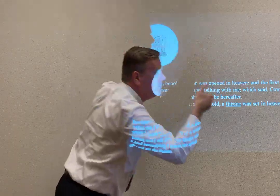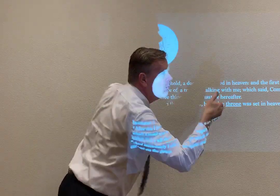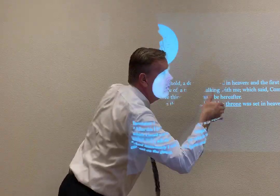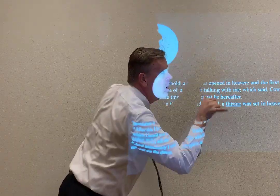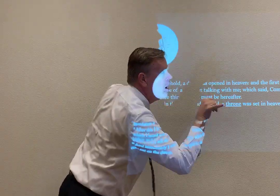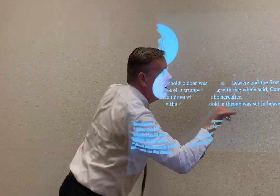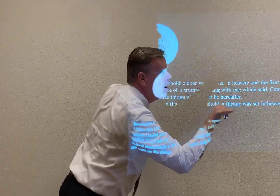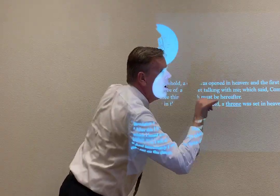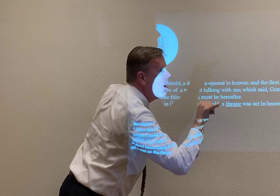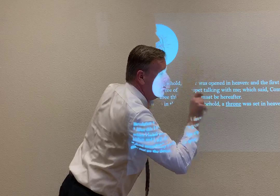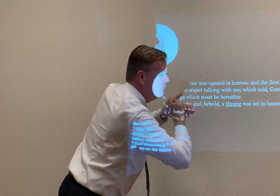come.